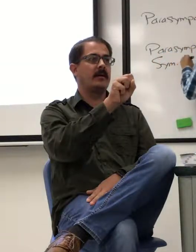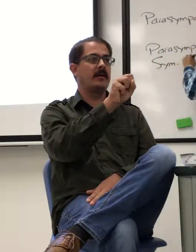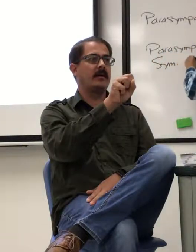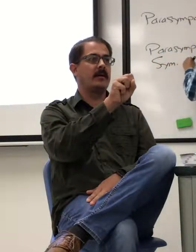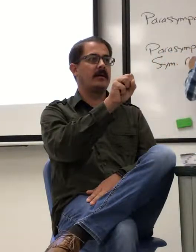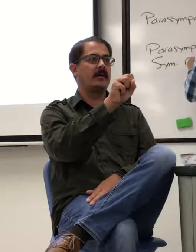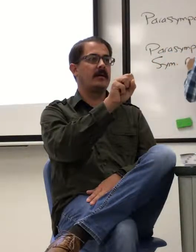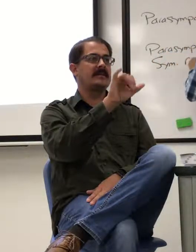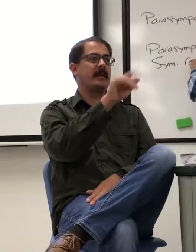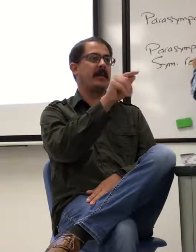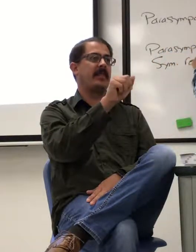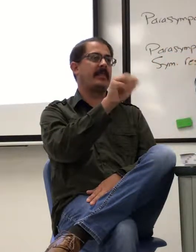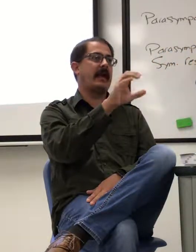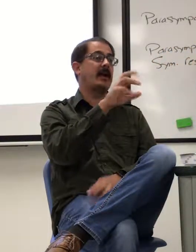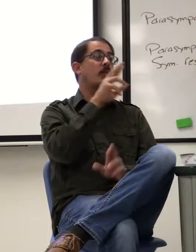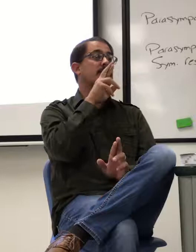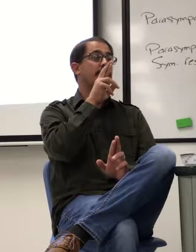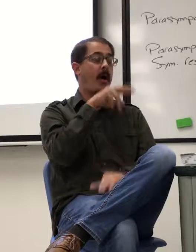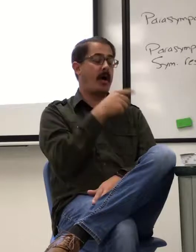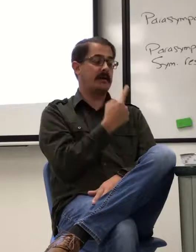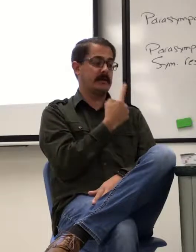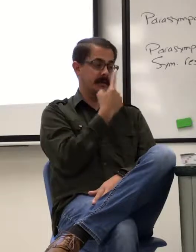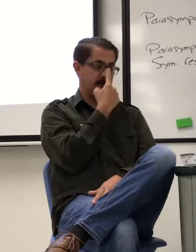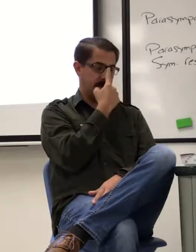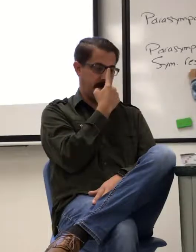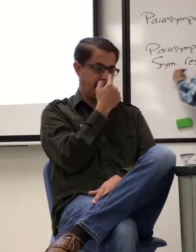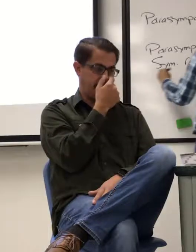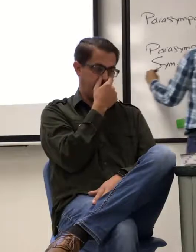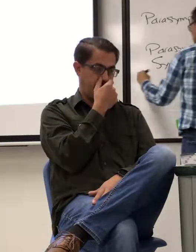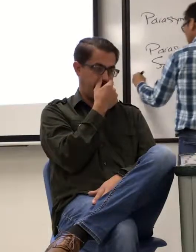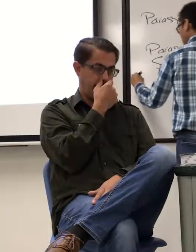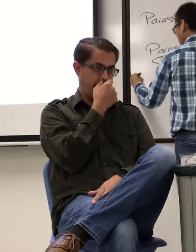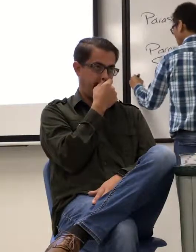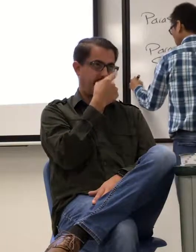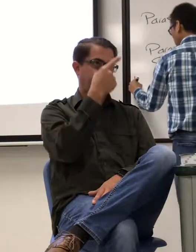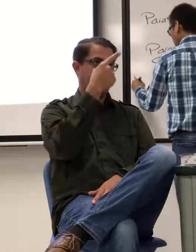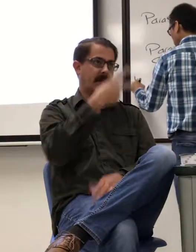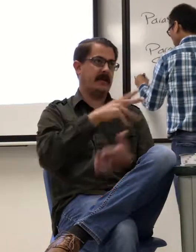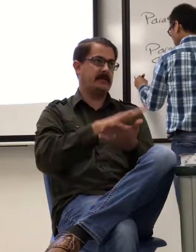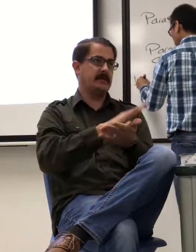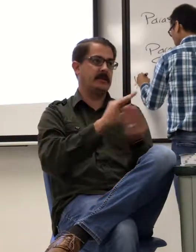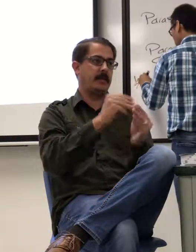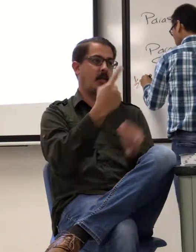SYM response. Half sheet number 1.